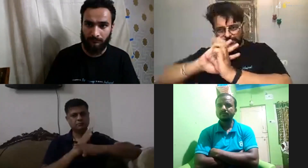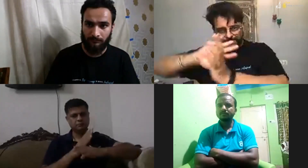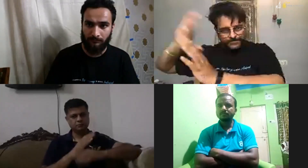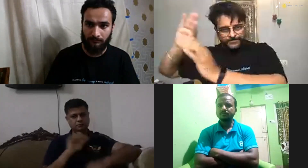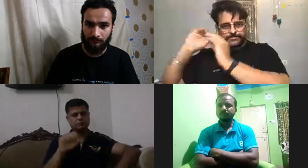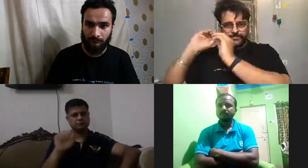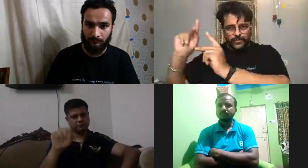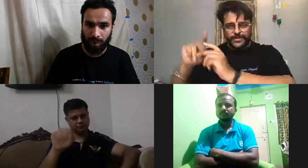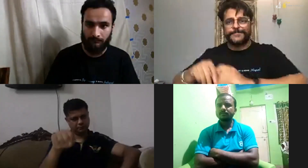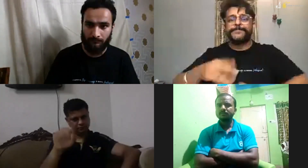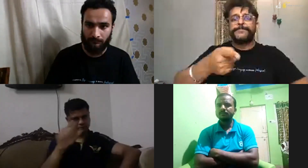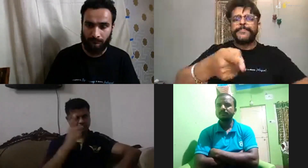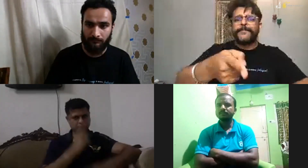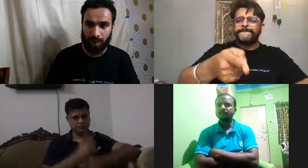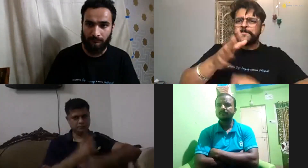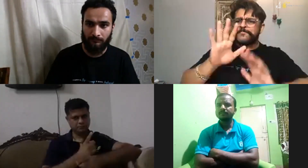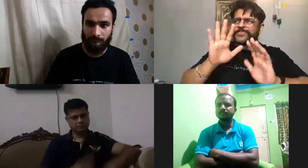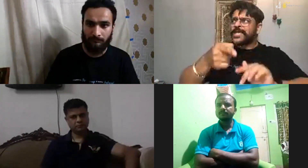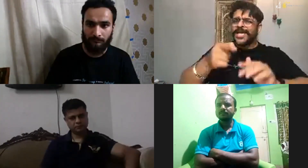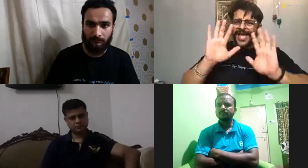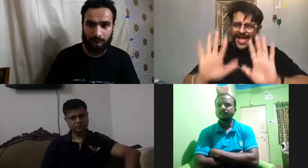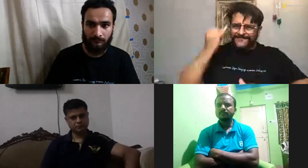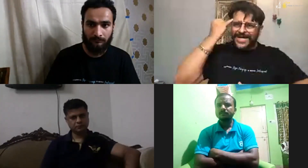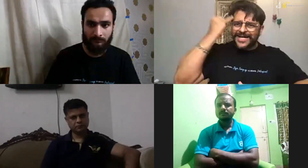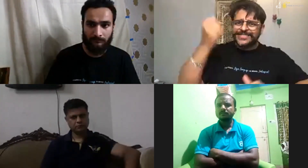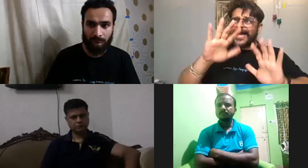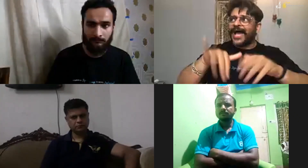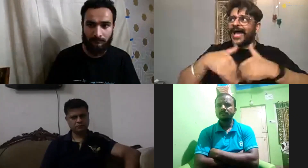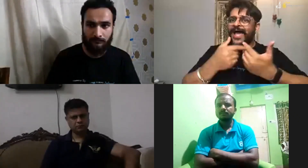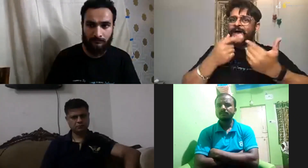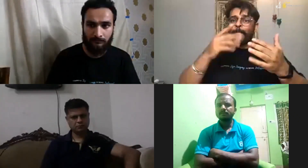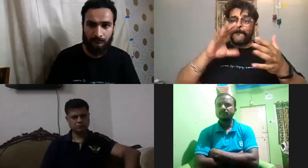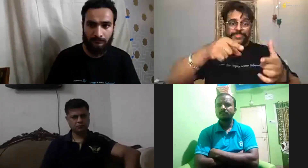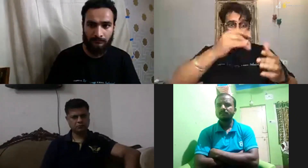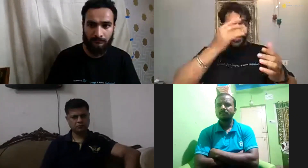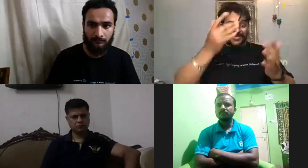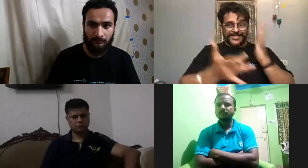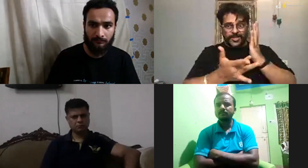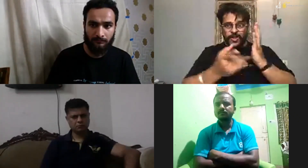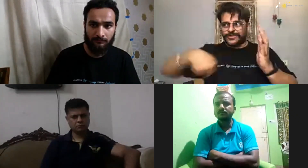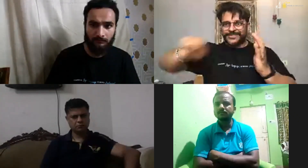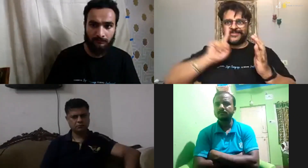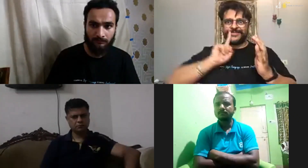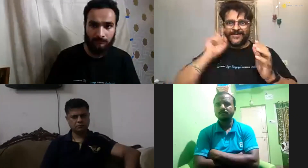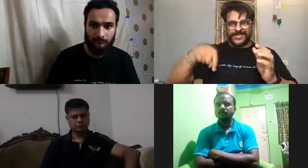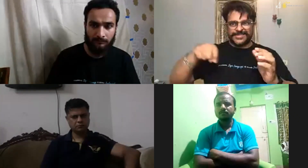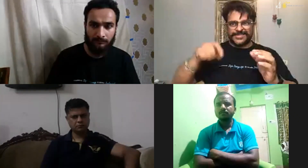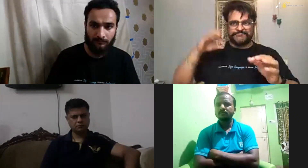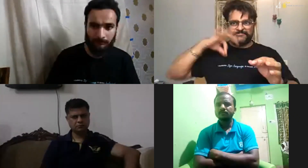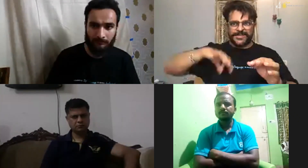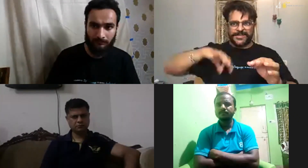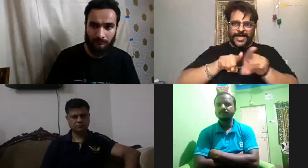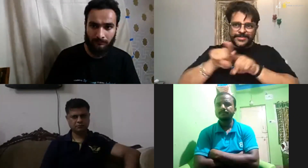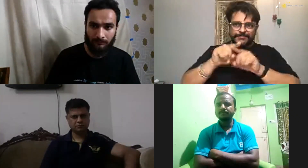the COVID and the restrictions, it's not happening. Do you have any idea on how those particular